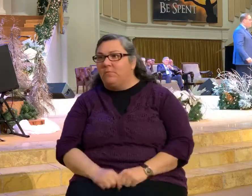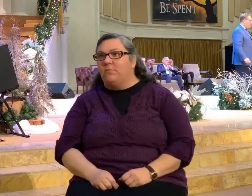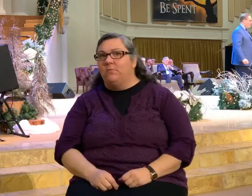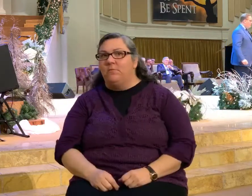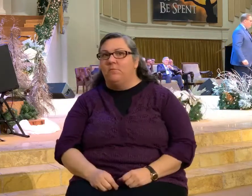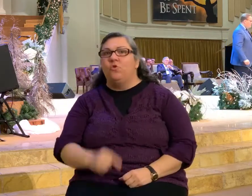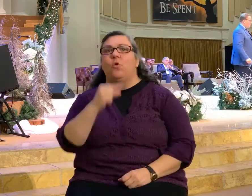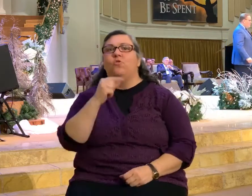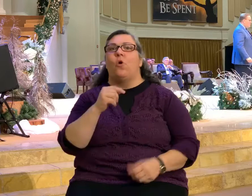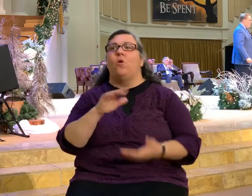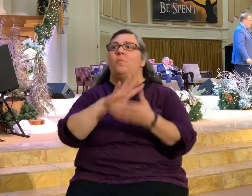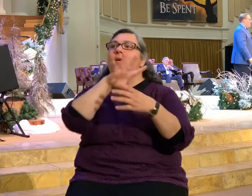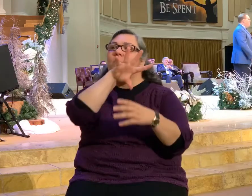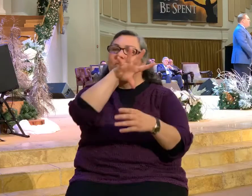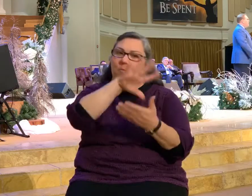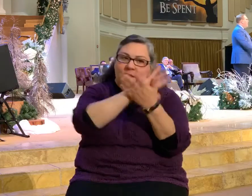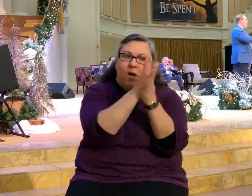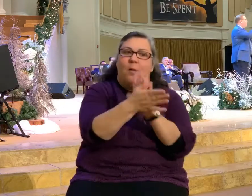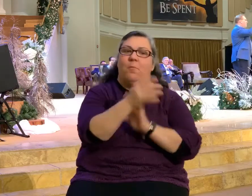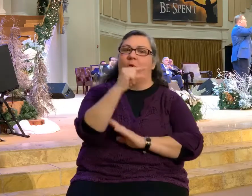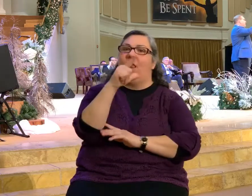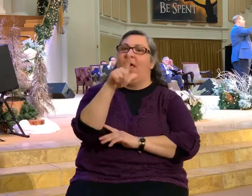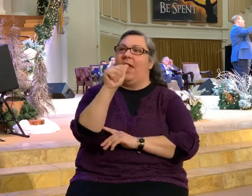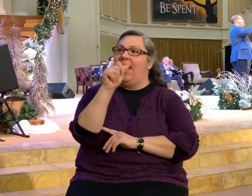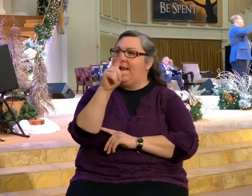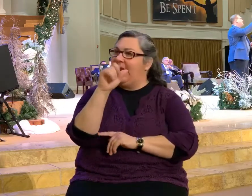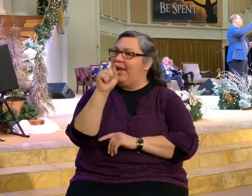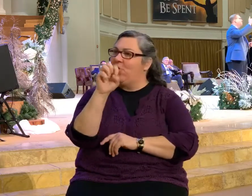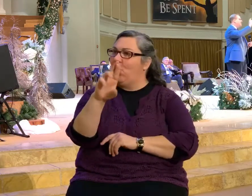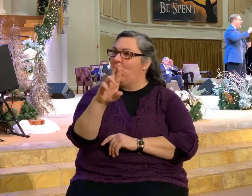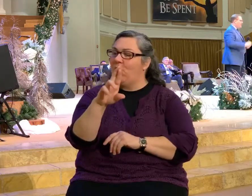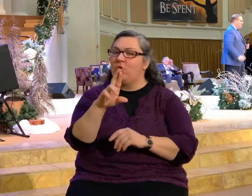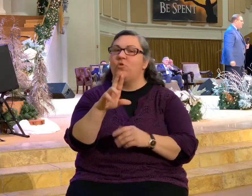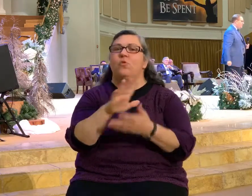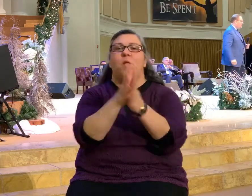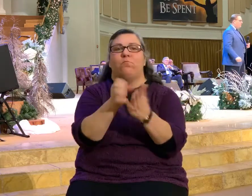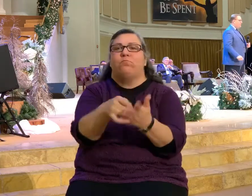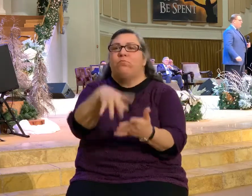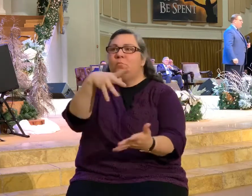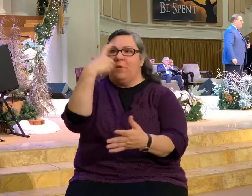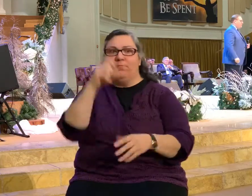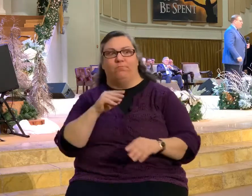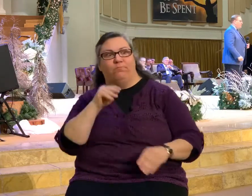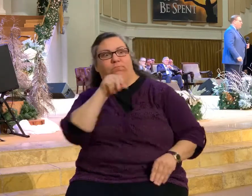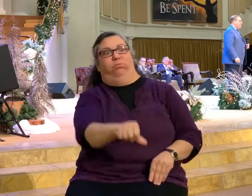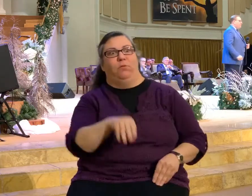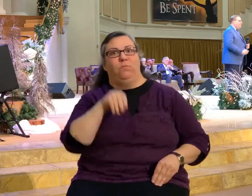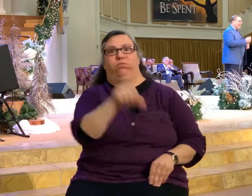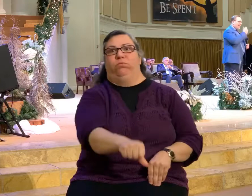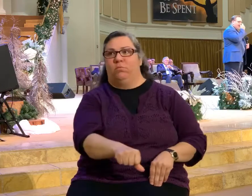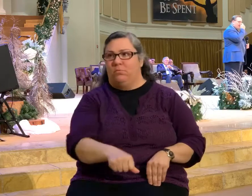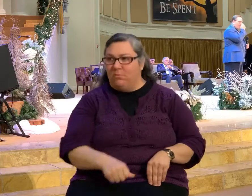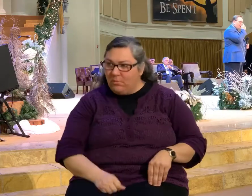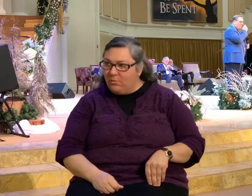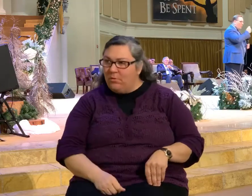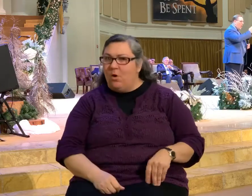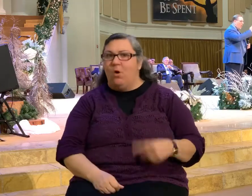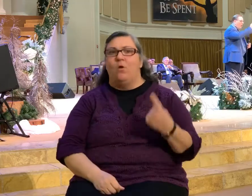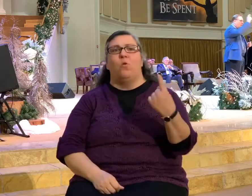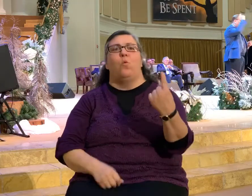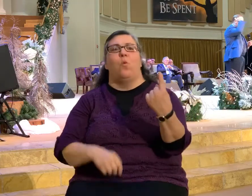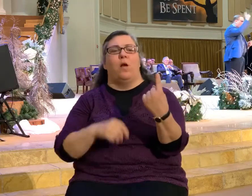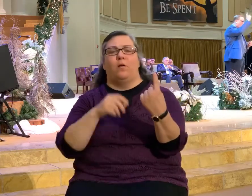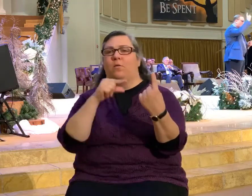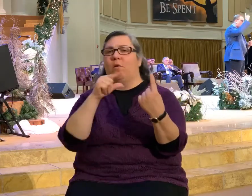paid high money. And a first time unknown gladiator would be paid